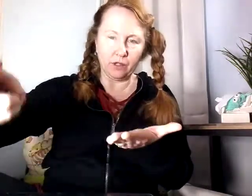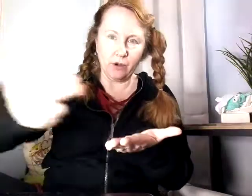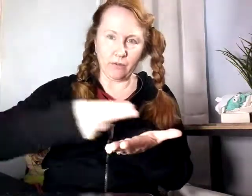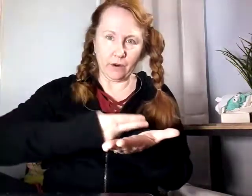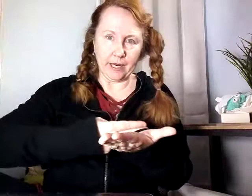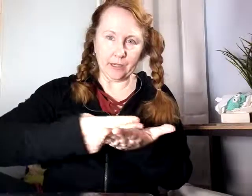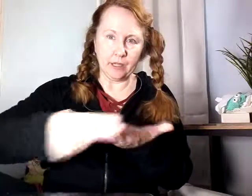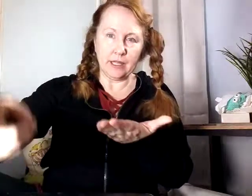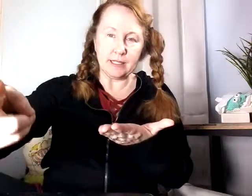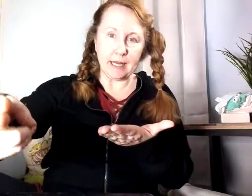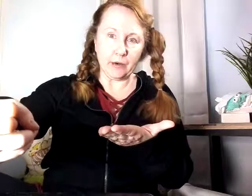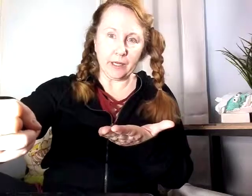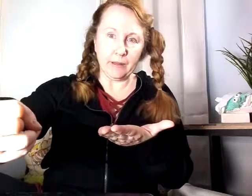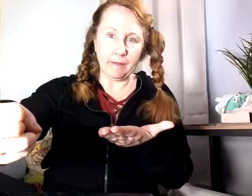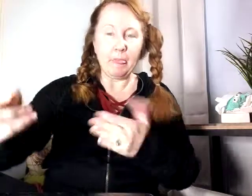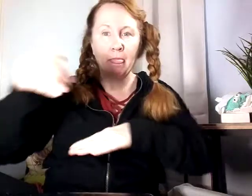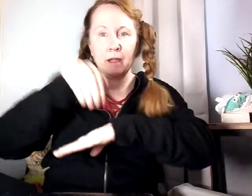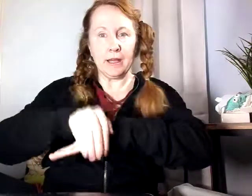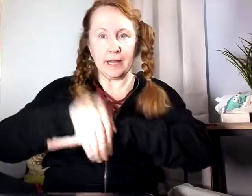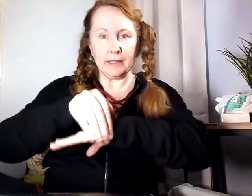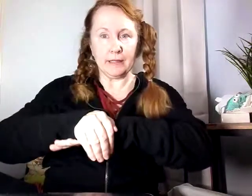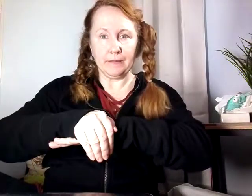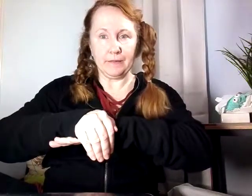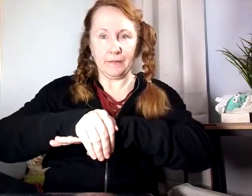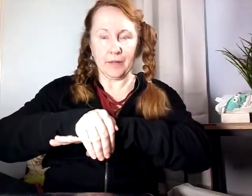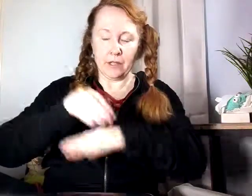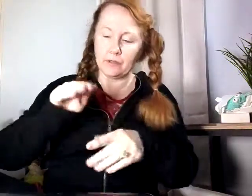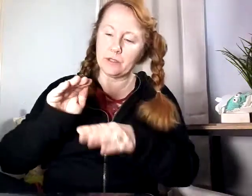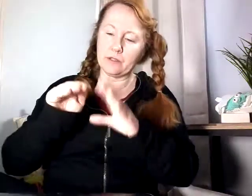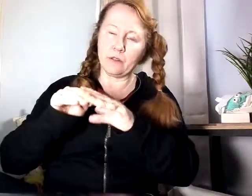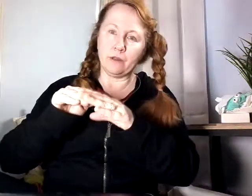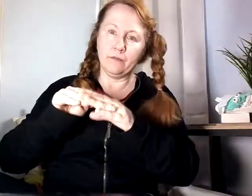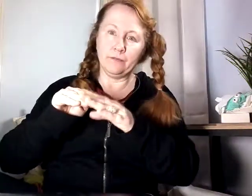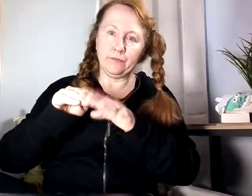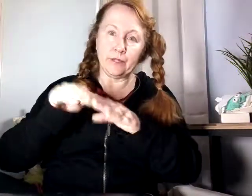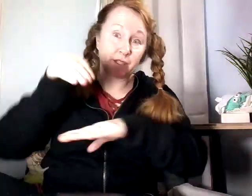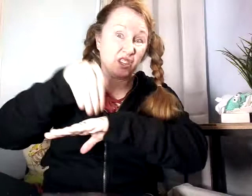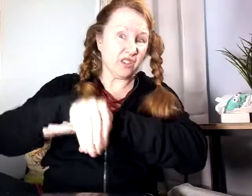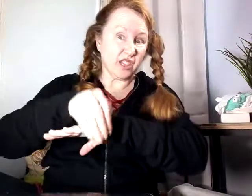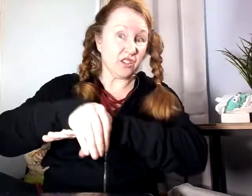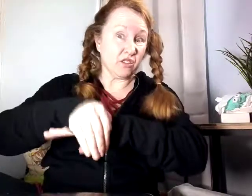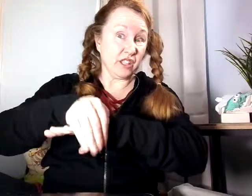off our hand. Sacred night. So this is the sun is totally down